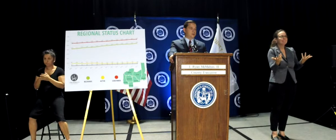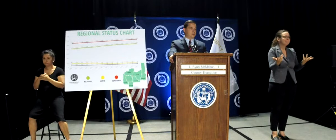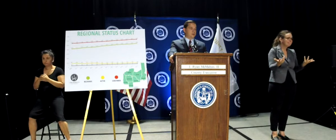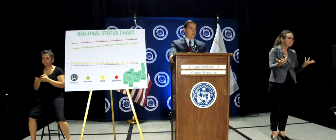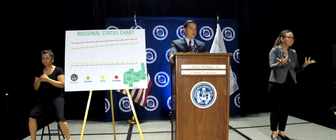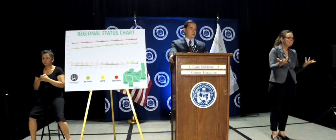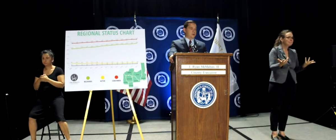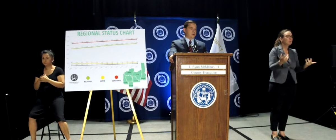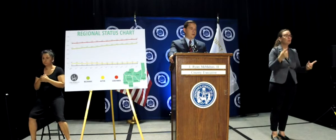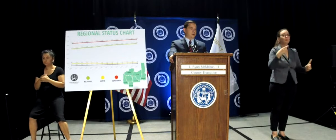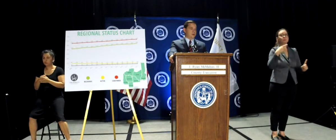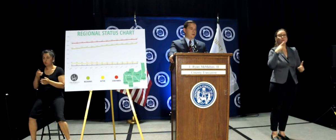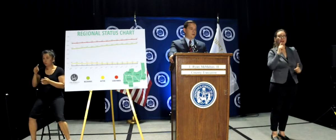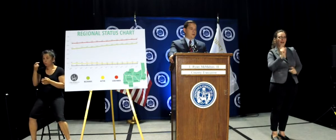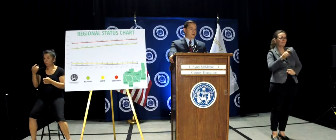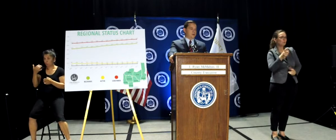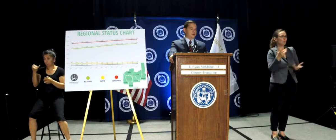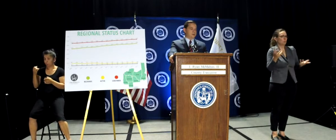be